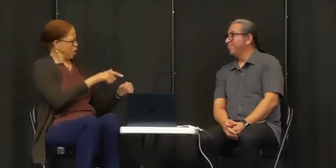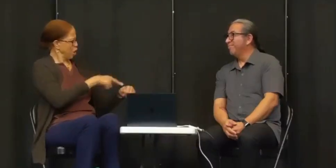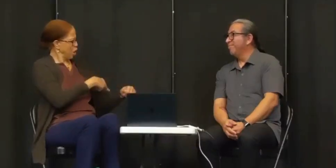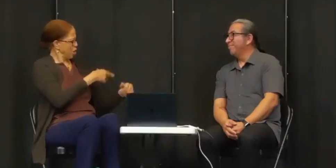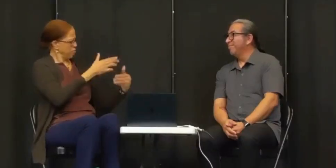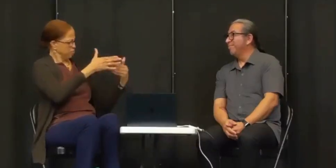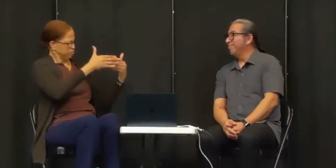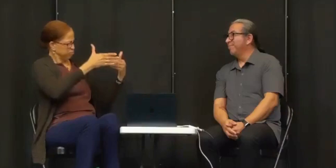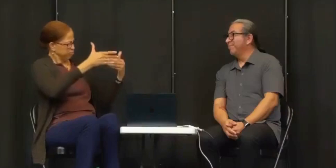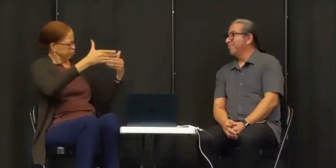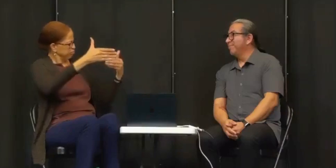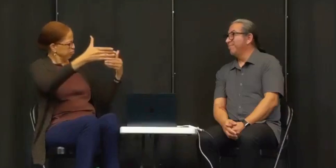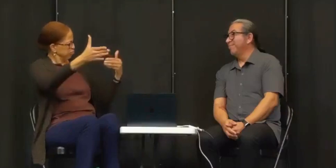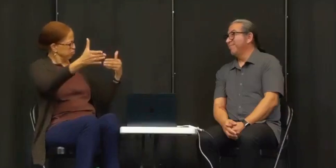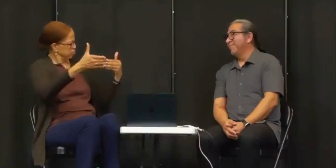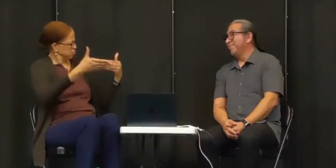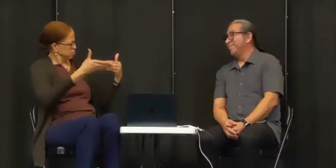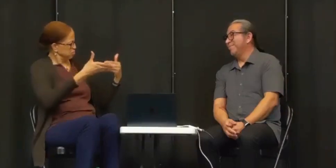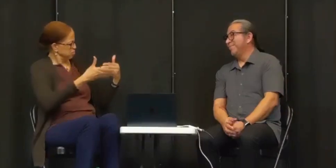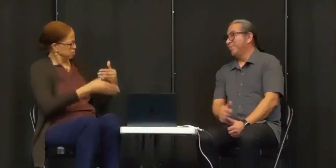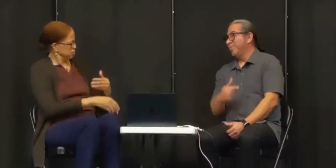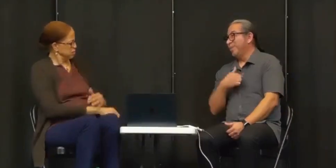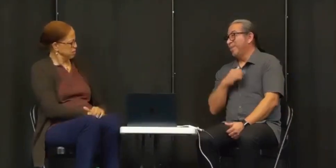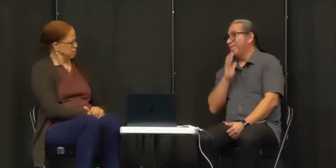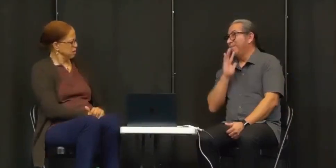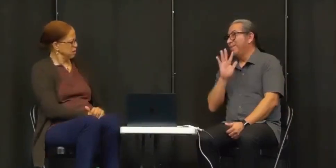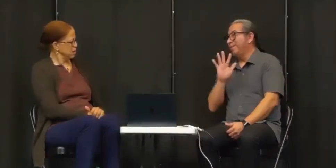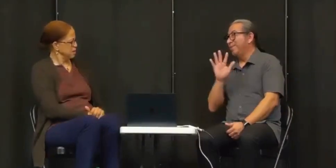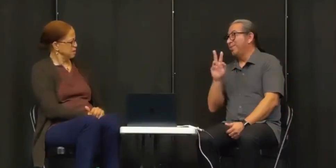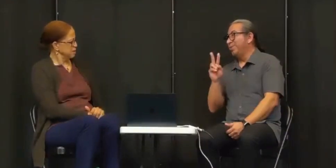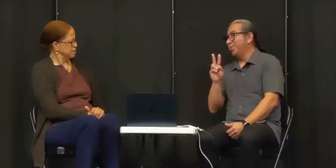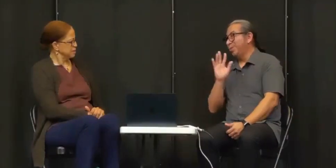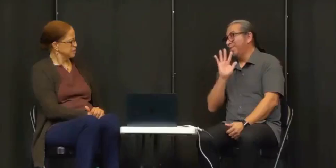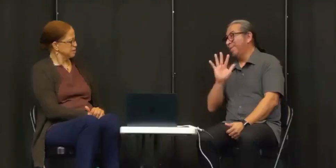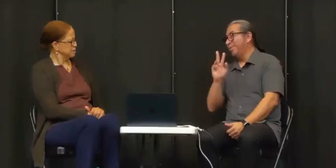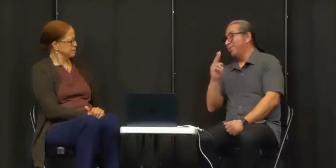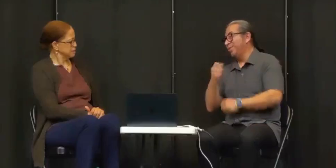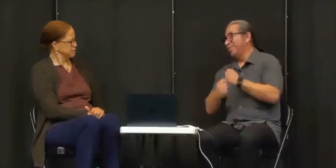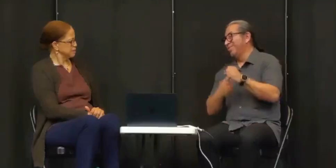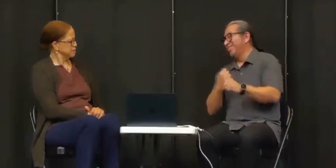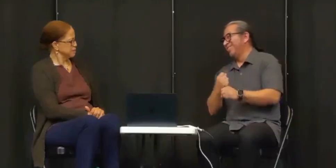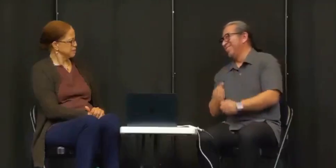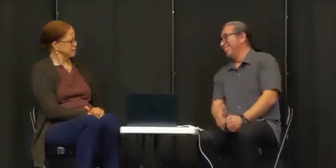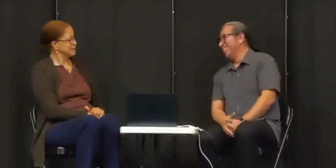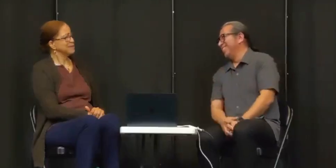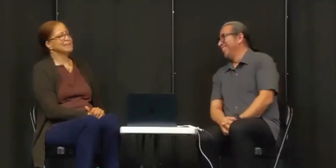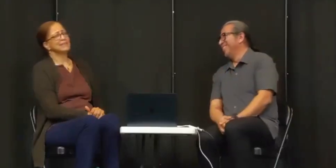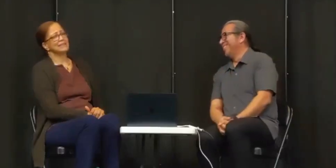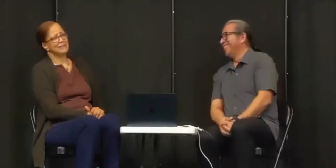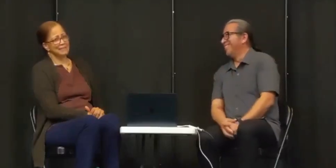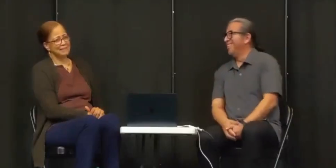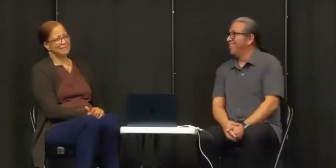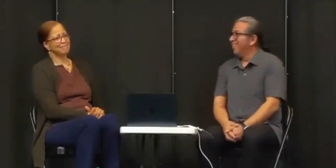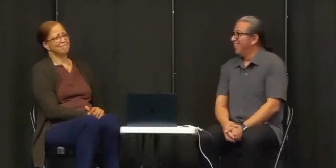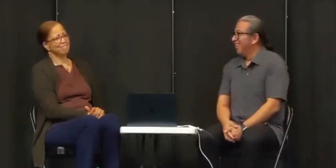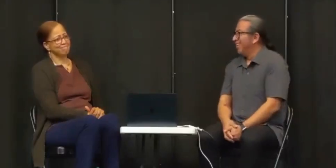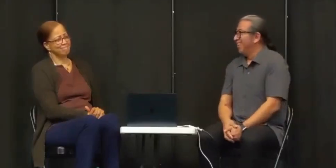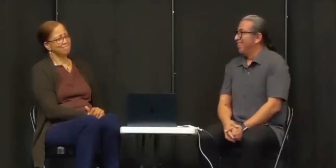it's effective with your dad? Like, how long do you feel? I'm 52, so 52